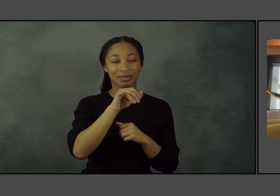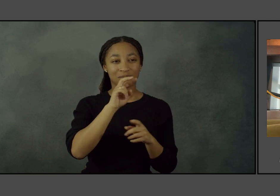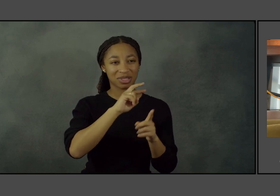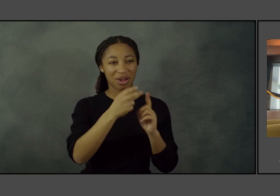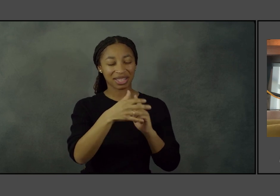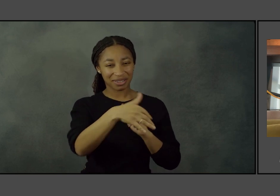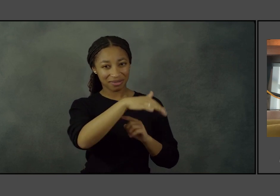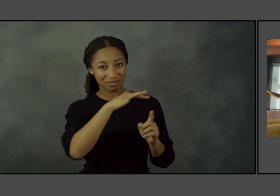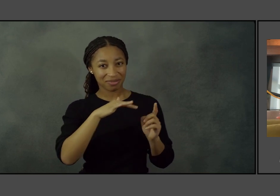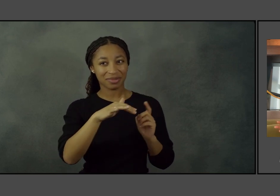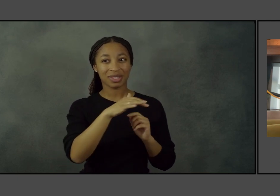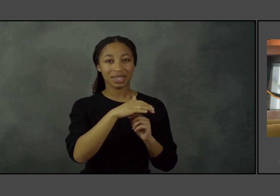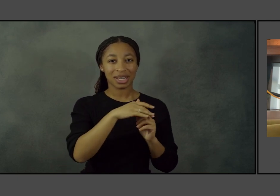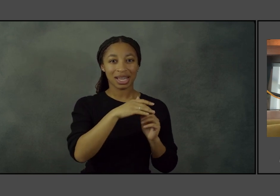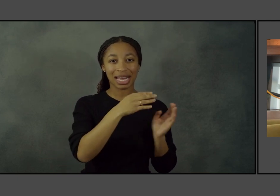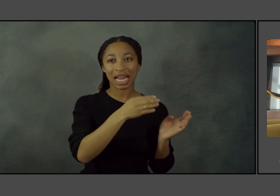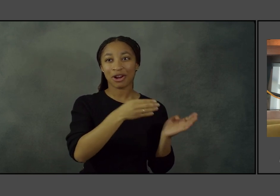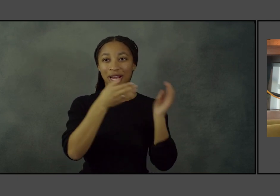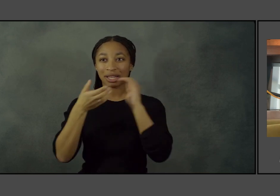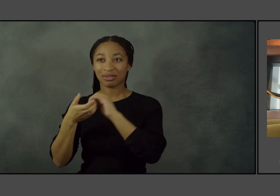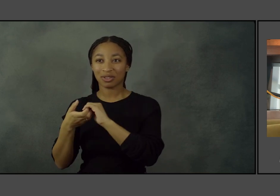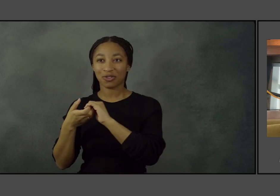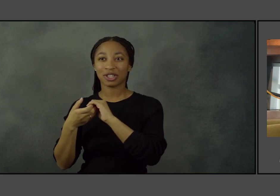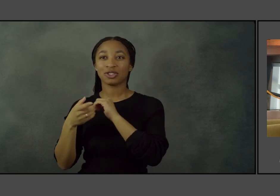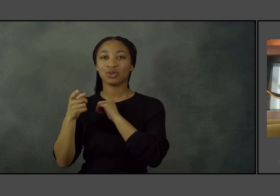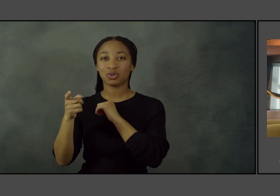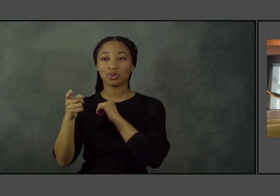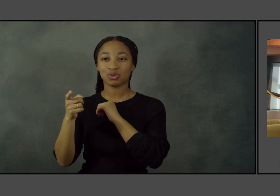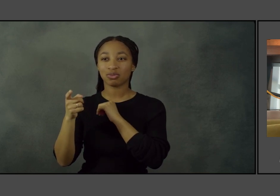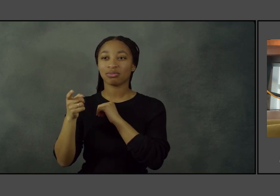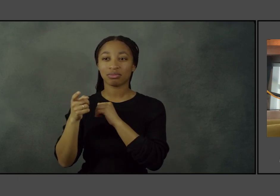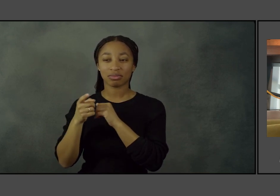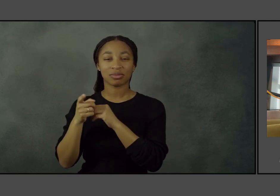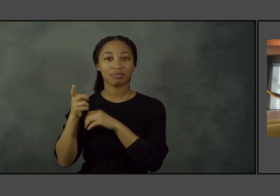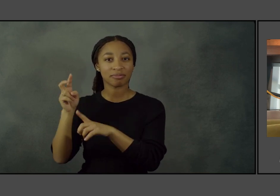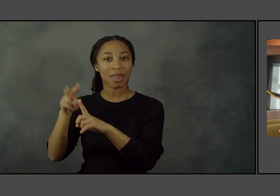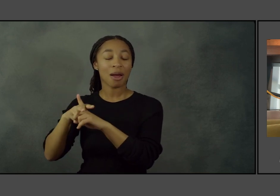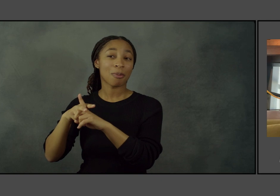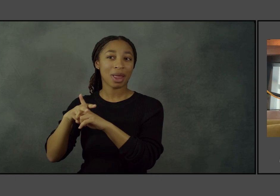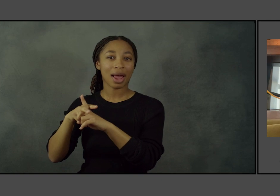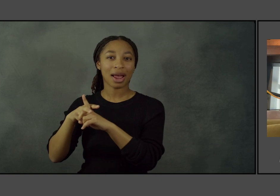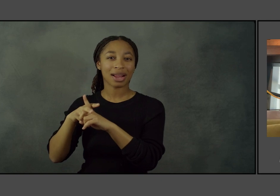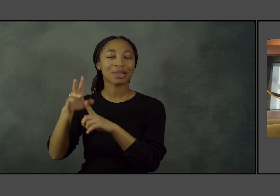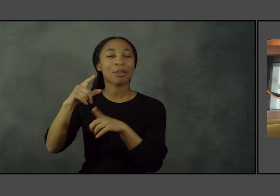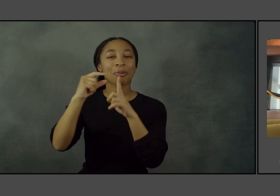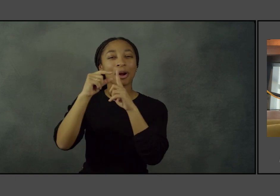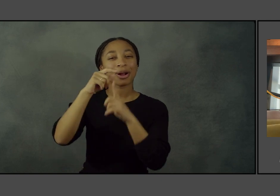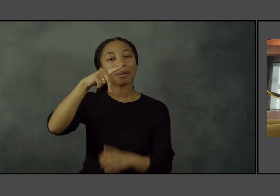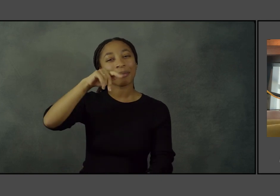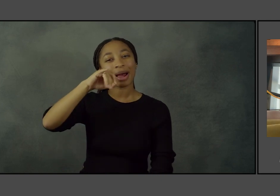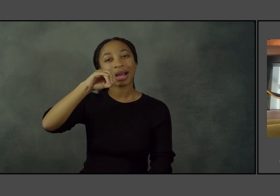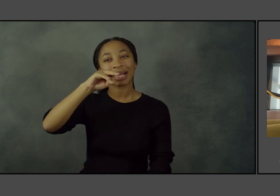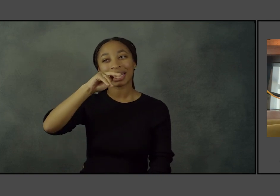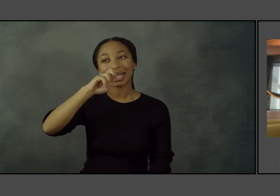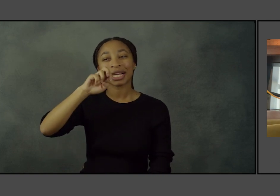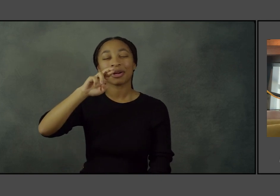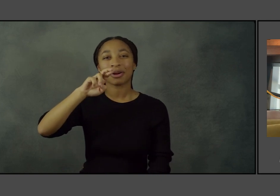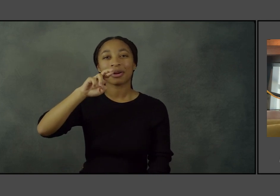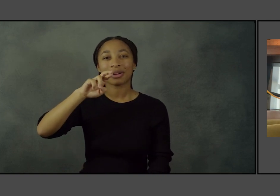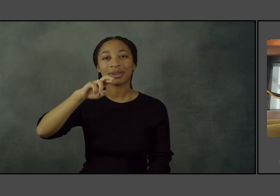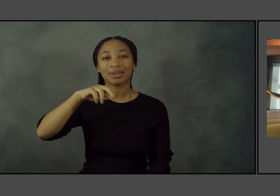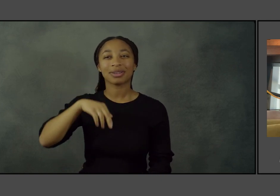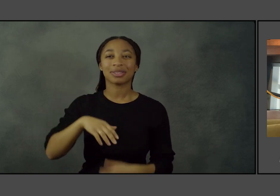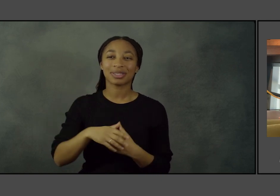modality of existence of like these, first I don't like the word pioneers too much, but these first kind of forebearers, right, of this